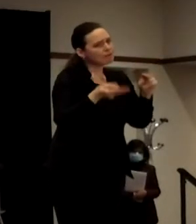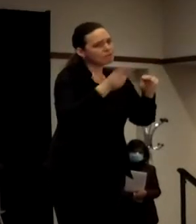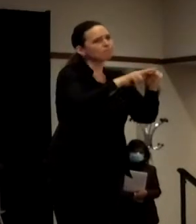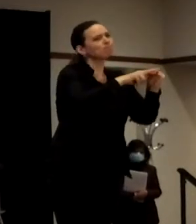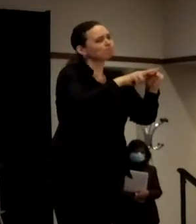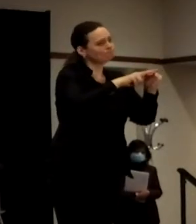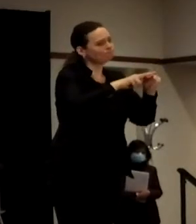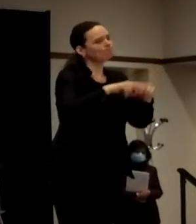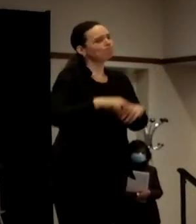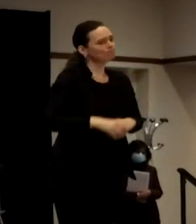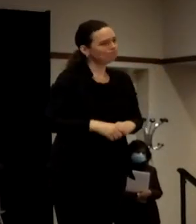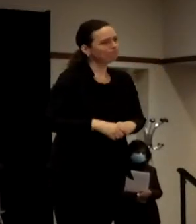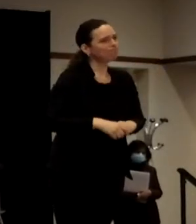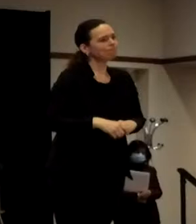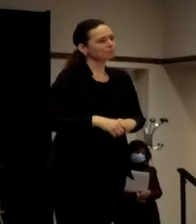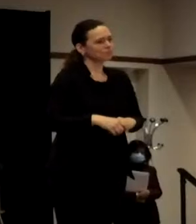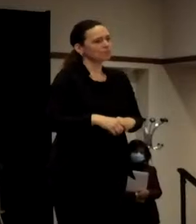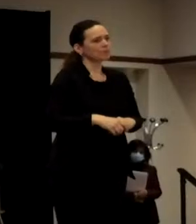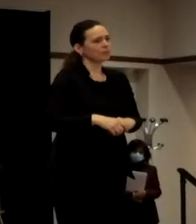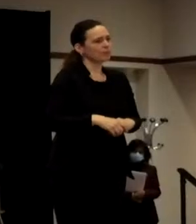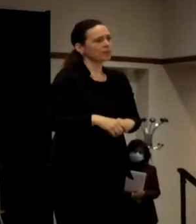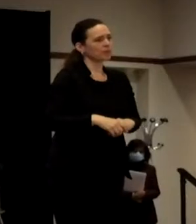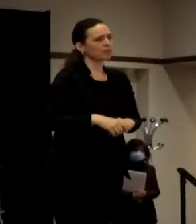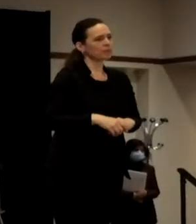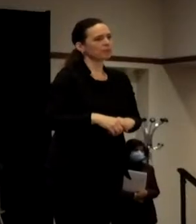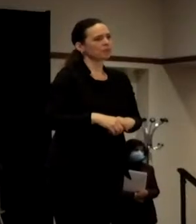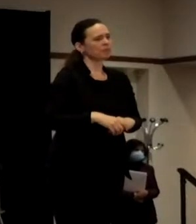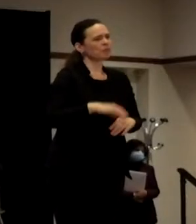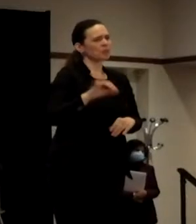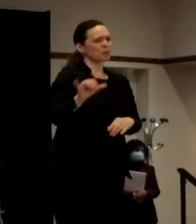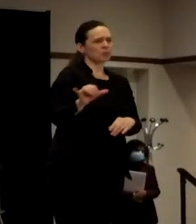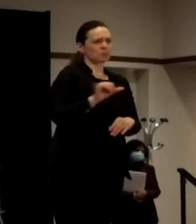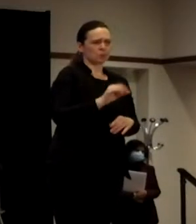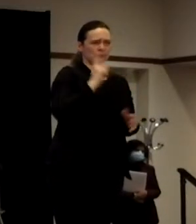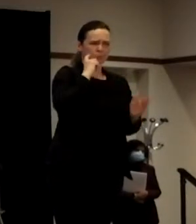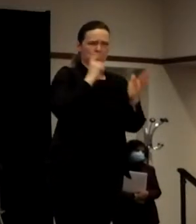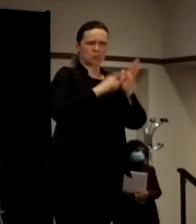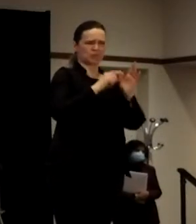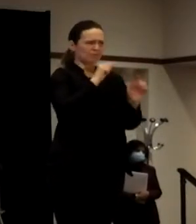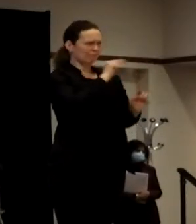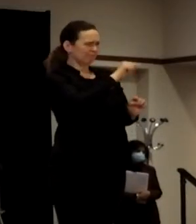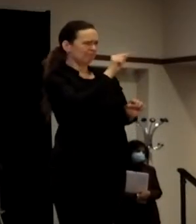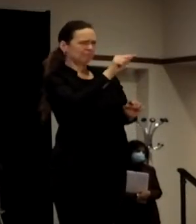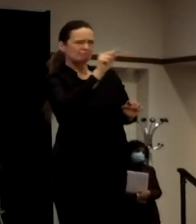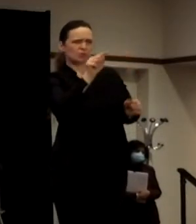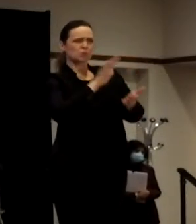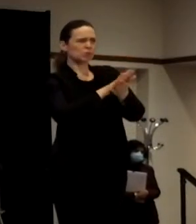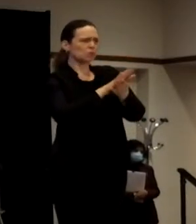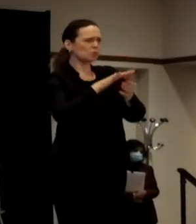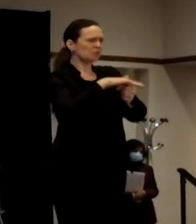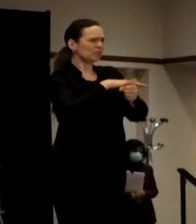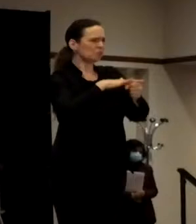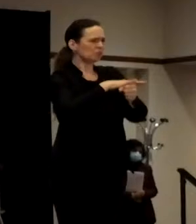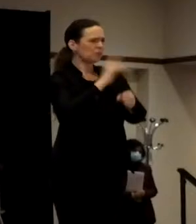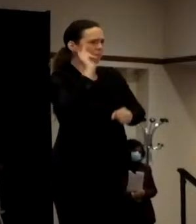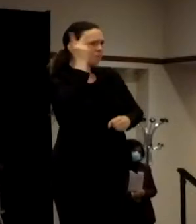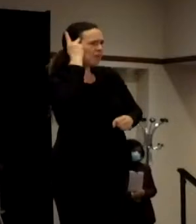lot of political pressure related to schools, whether it's parents advocating for opening or